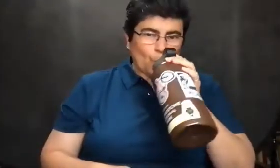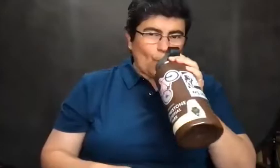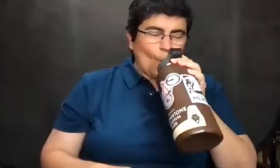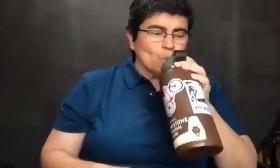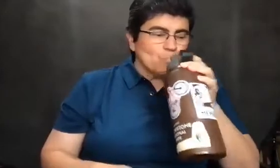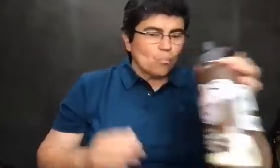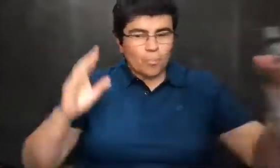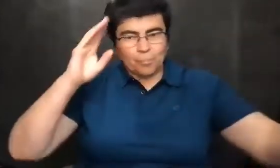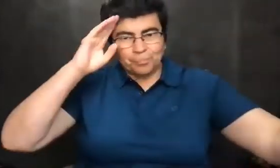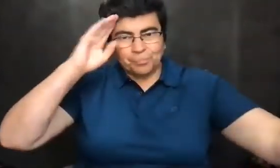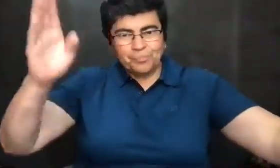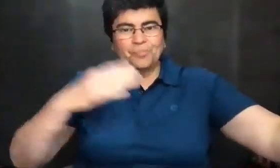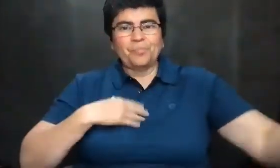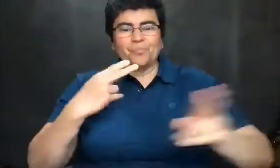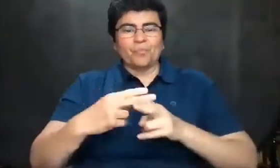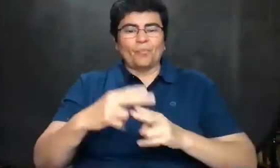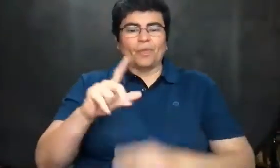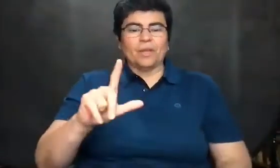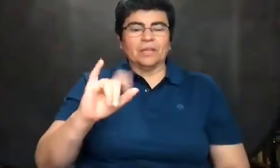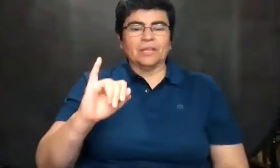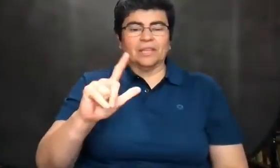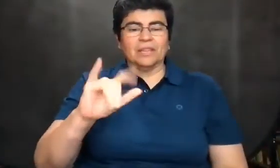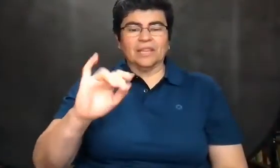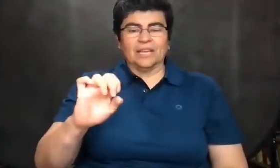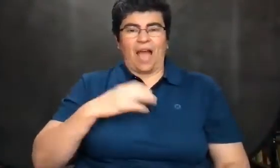Hi, everyone. My name's Lily. I'm an alcoholic.